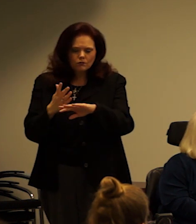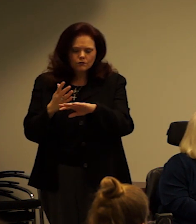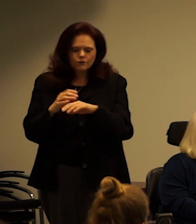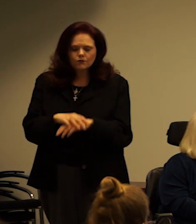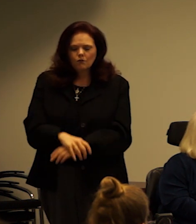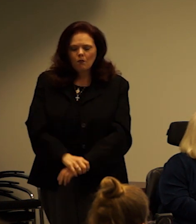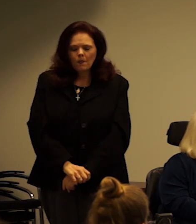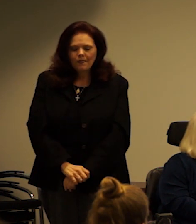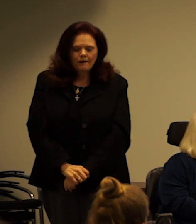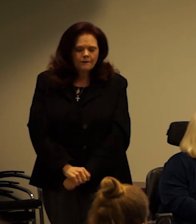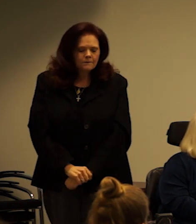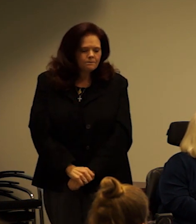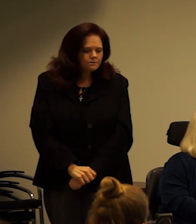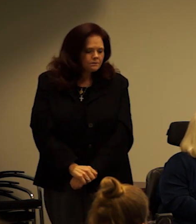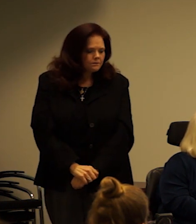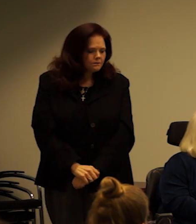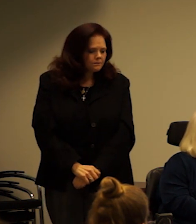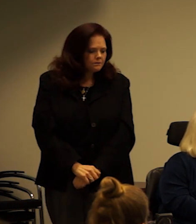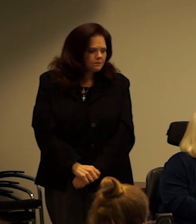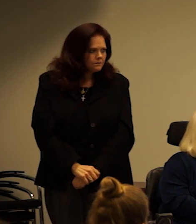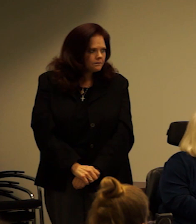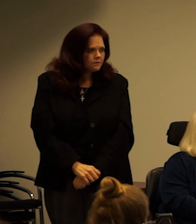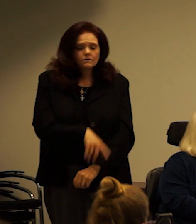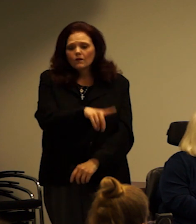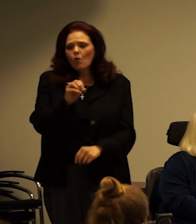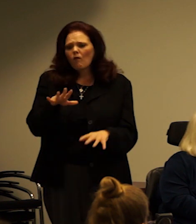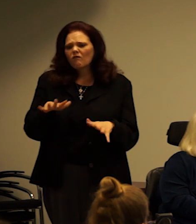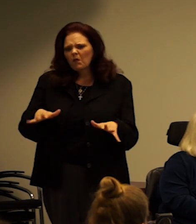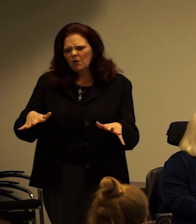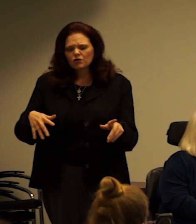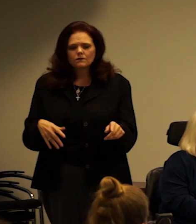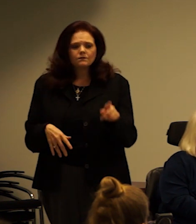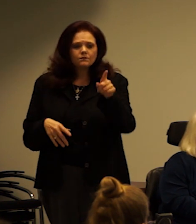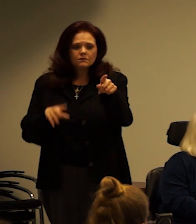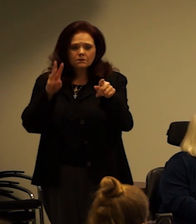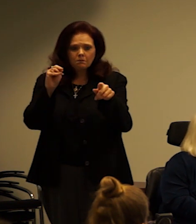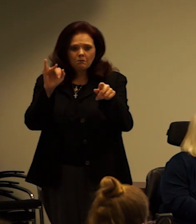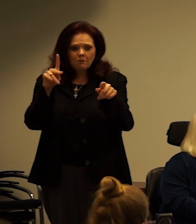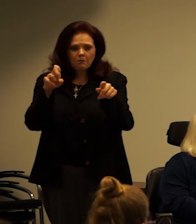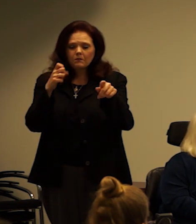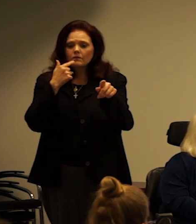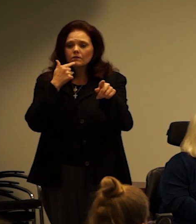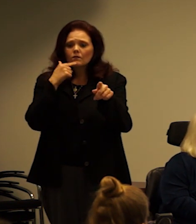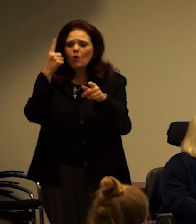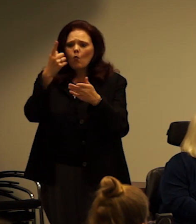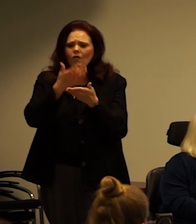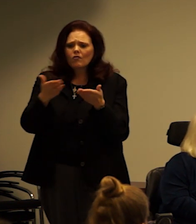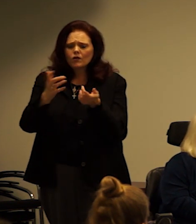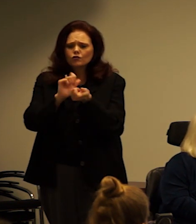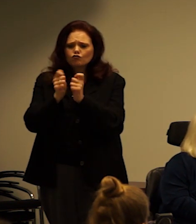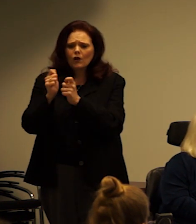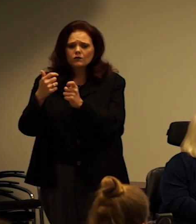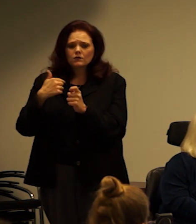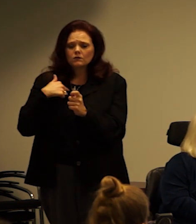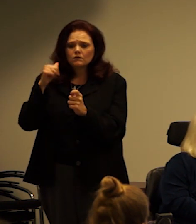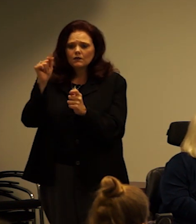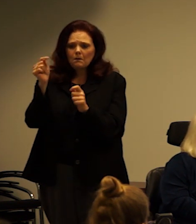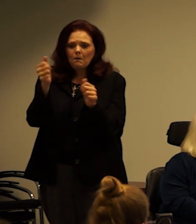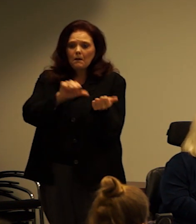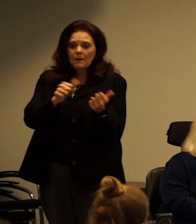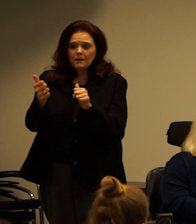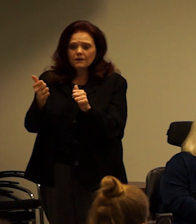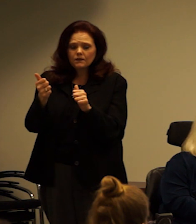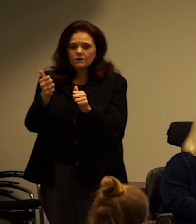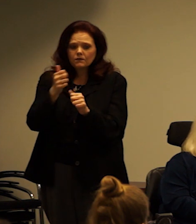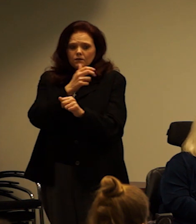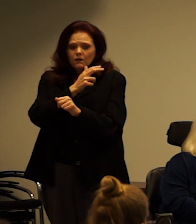hearing alert. So, yeah, Mike? One thing that's changing, when I was with Baptist last week,